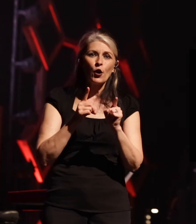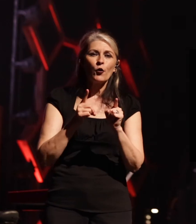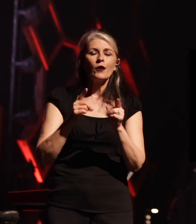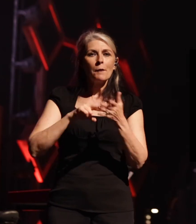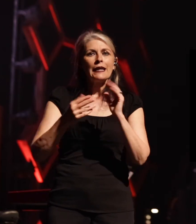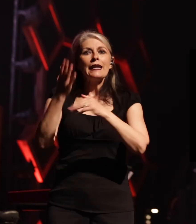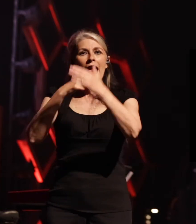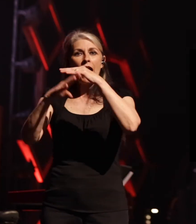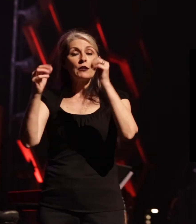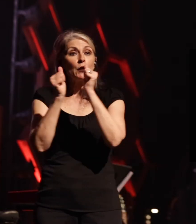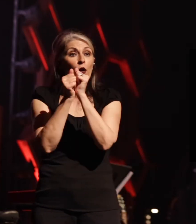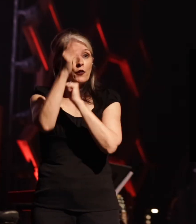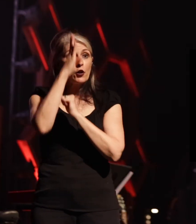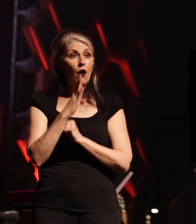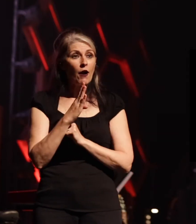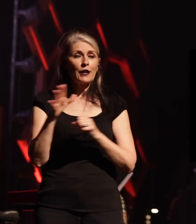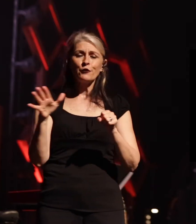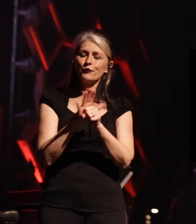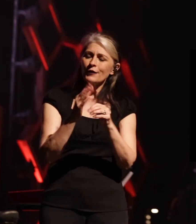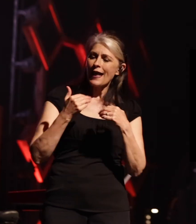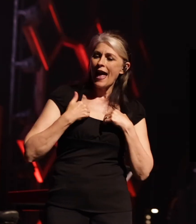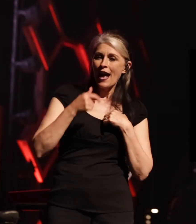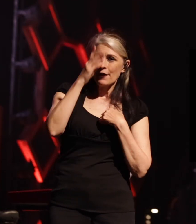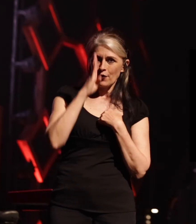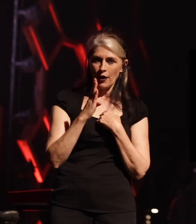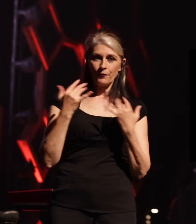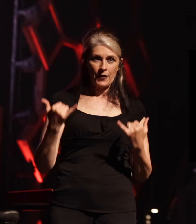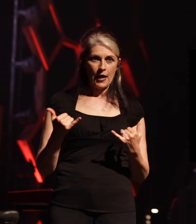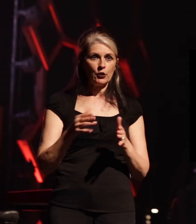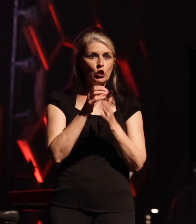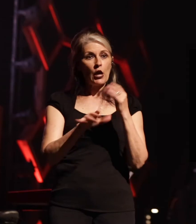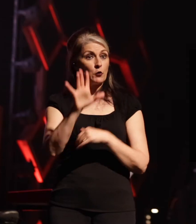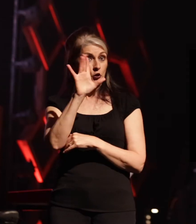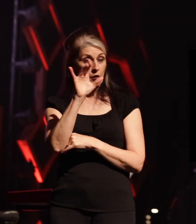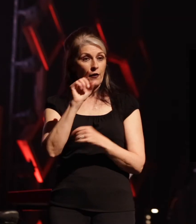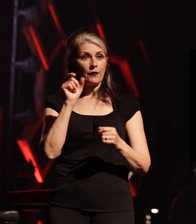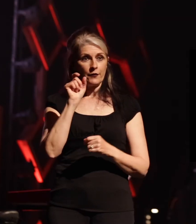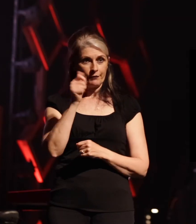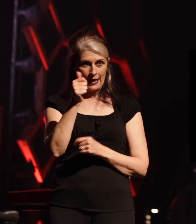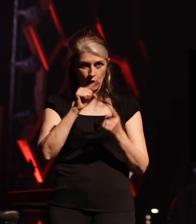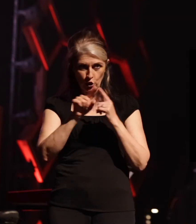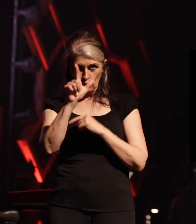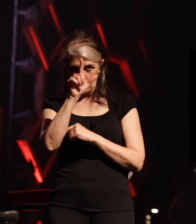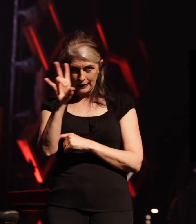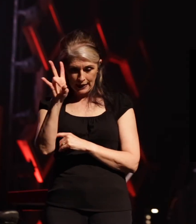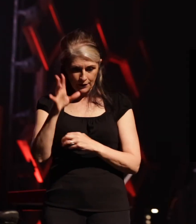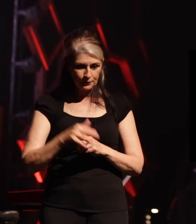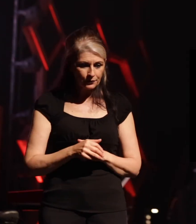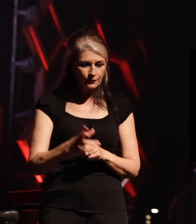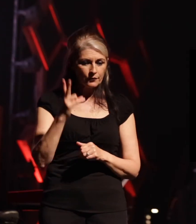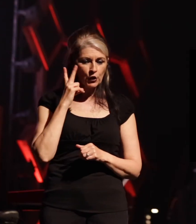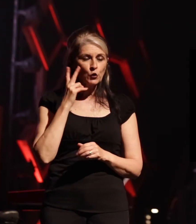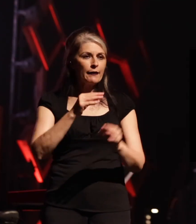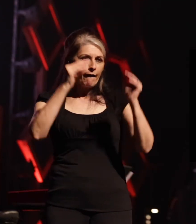God and to fully have him. Now from Exodus 25:10 to the end of 27, we see instructions